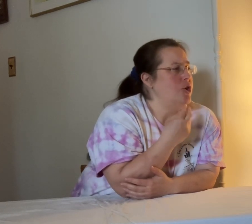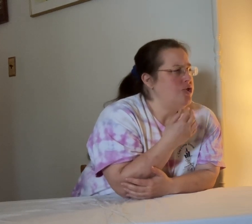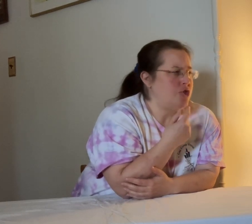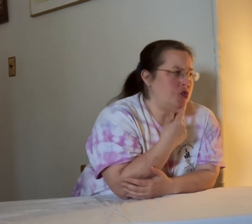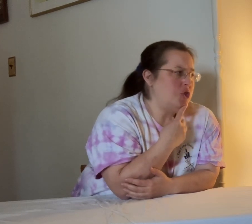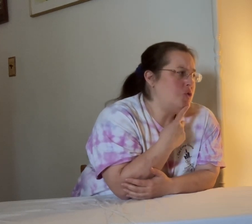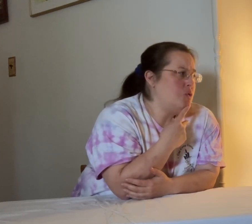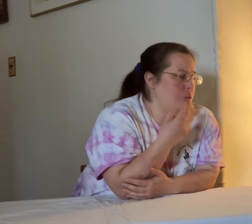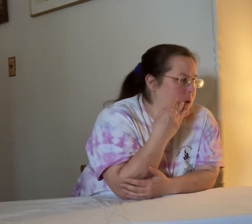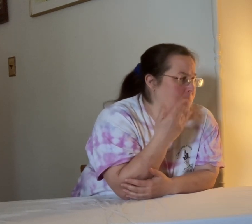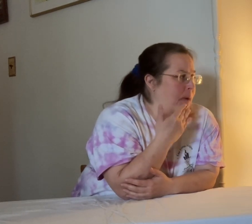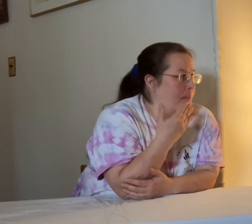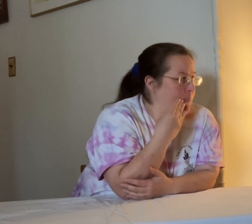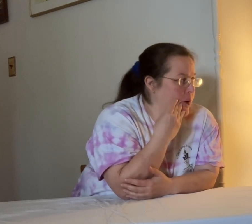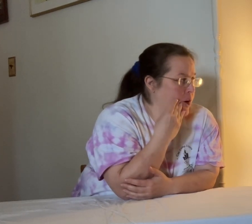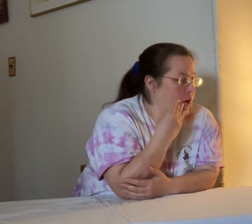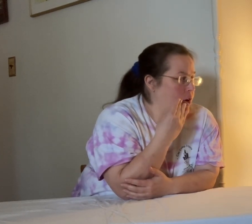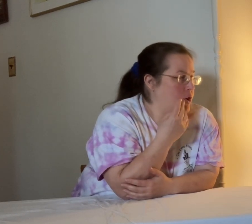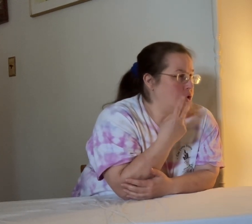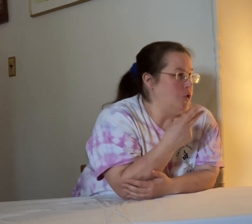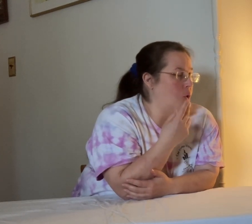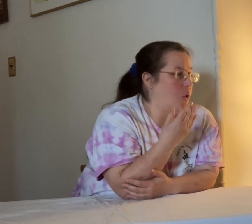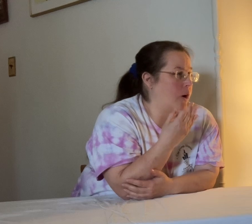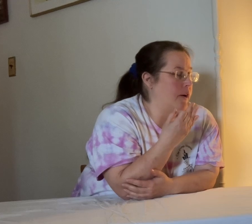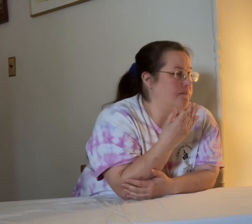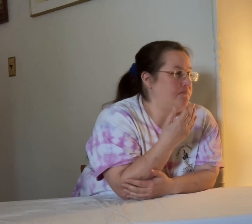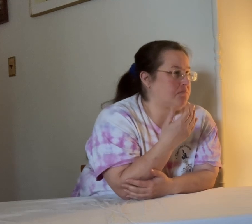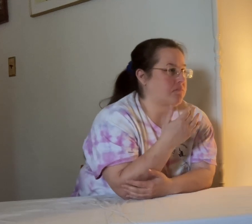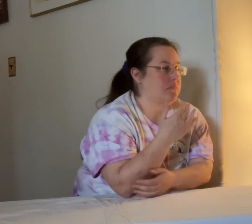do you remember your